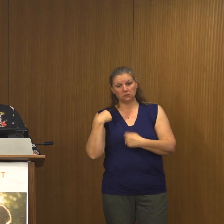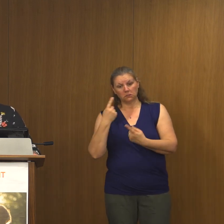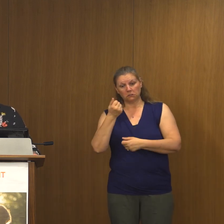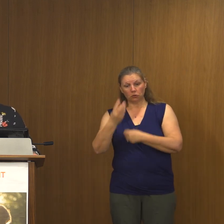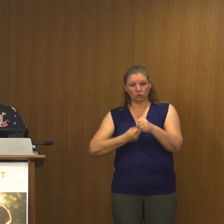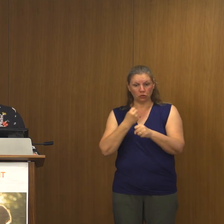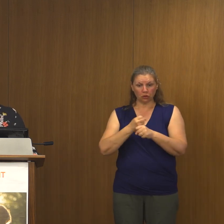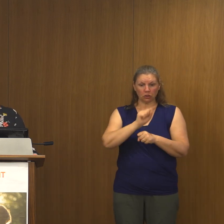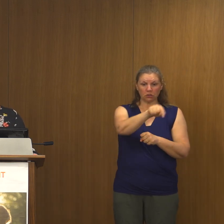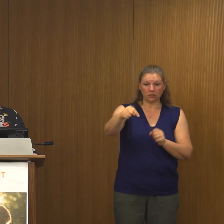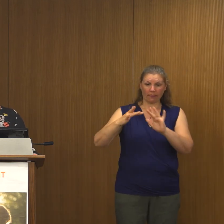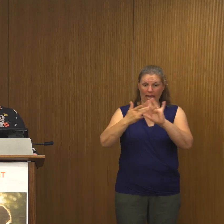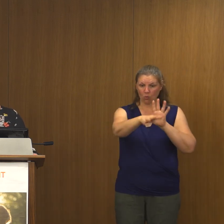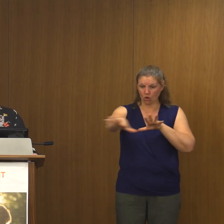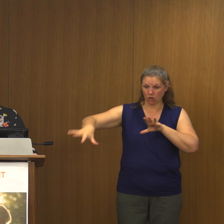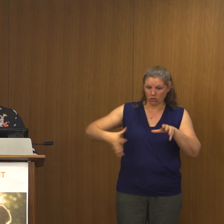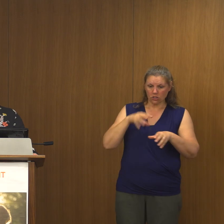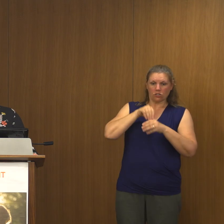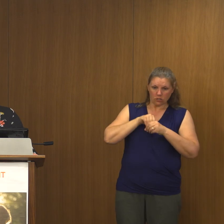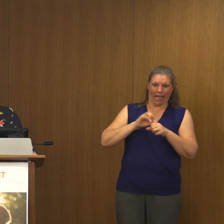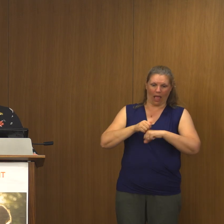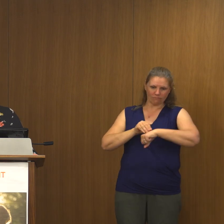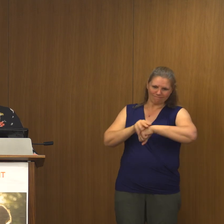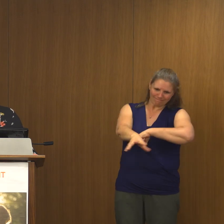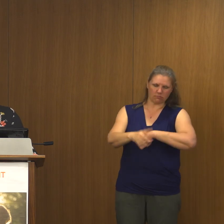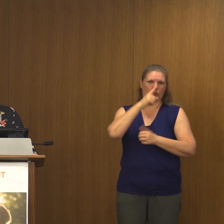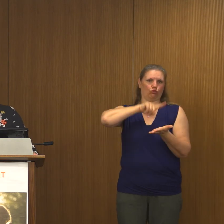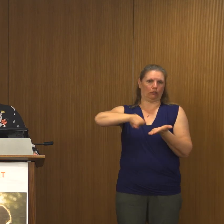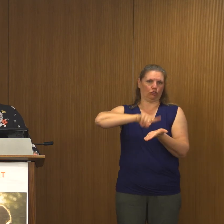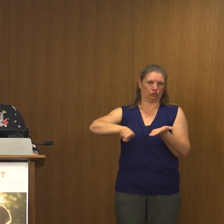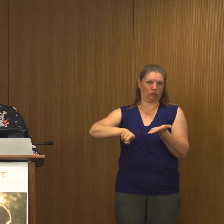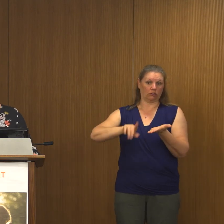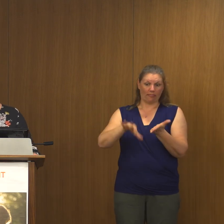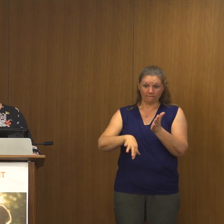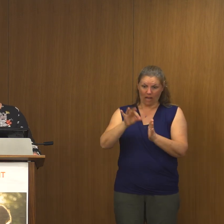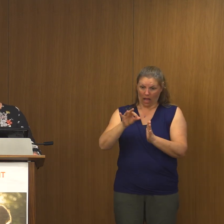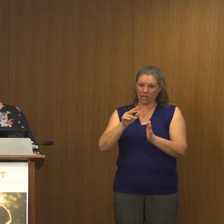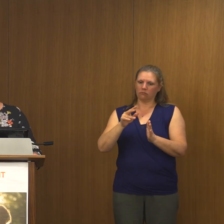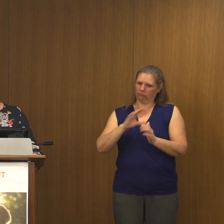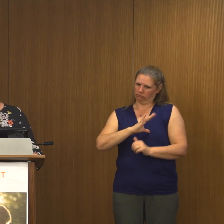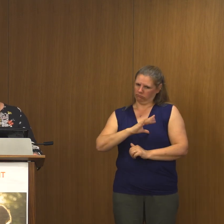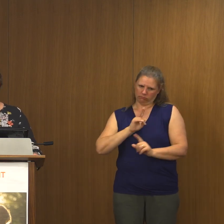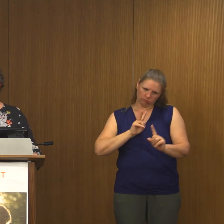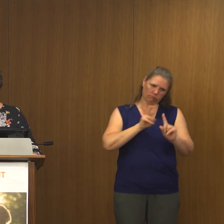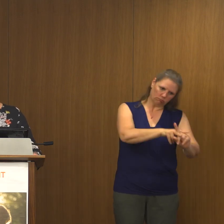can make together in the creation of research that has real life application and has seen the benefits